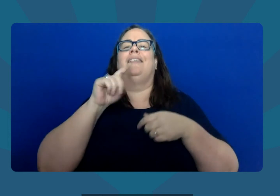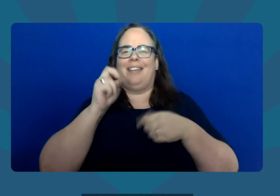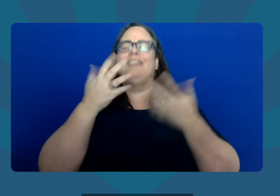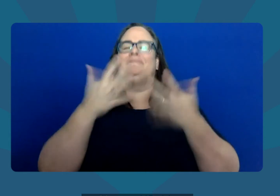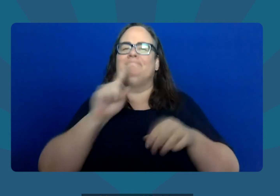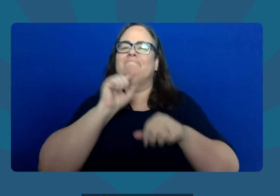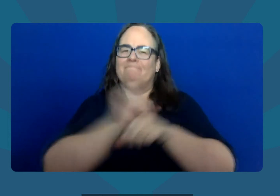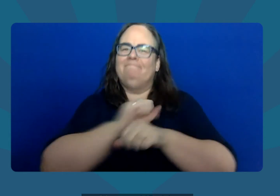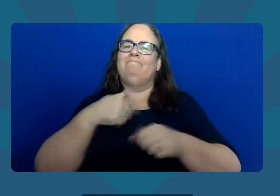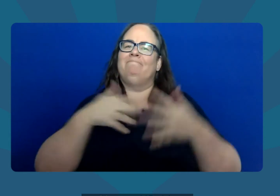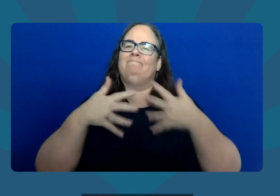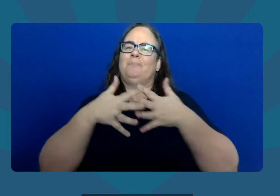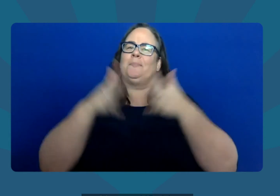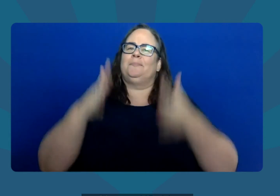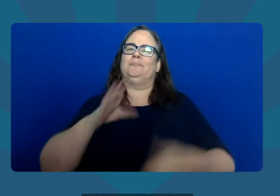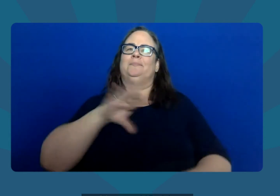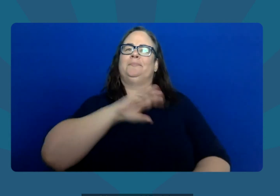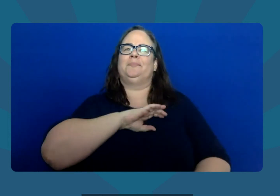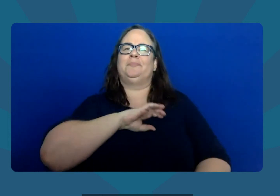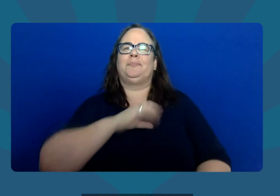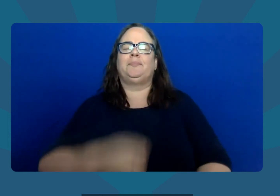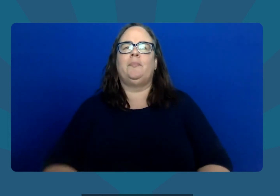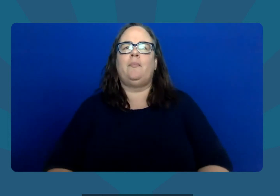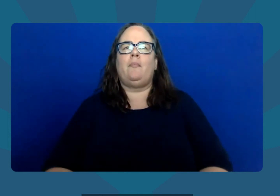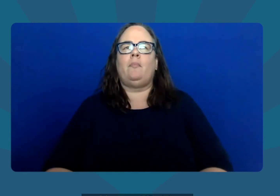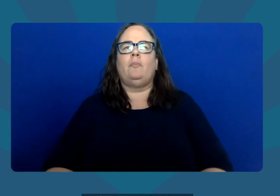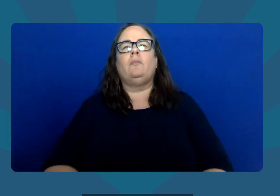later, a U.S. citizen.